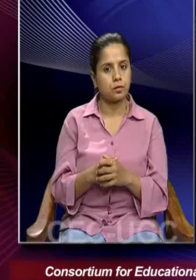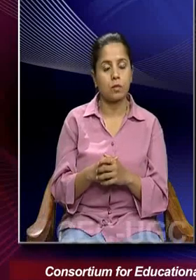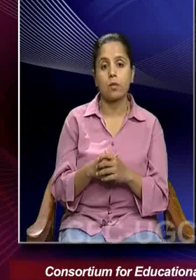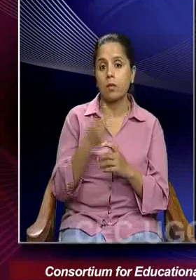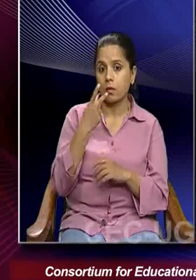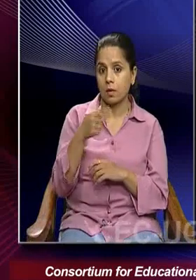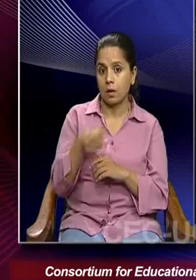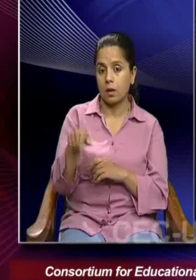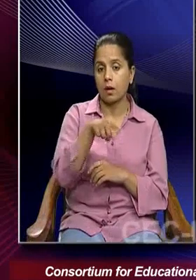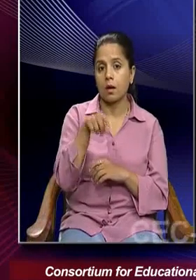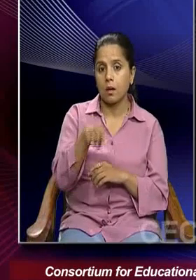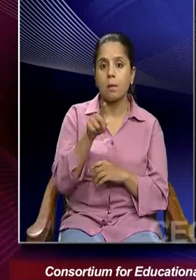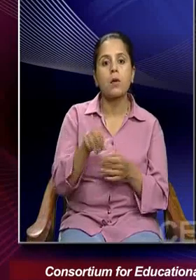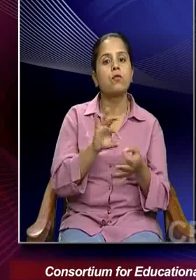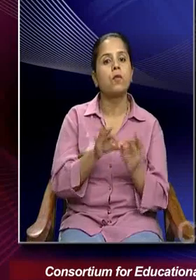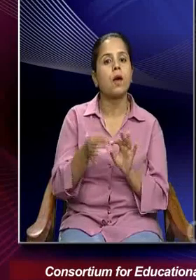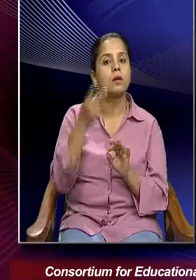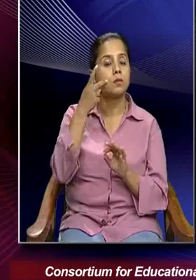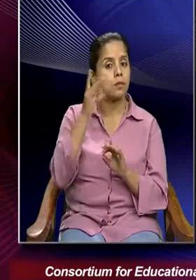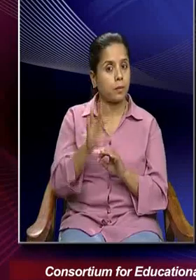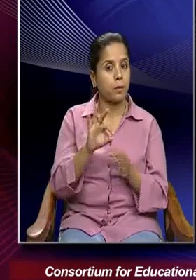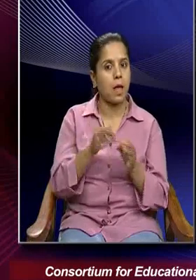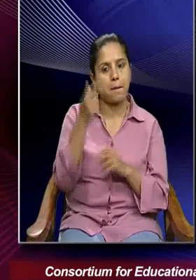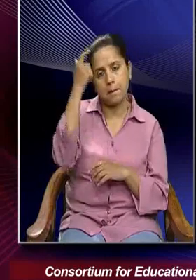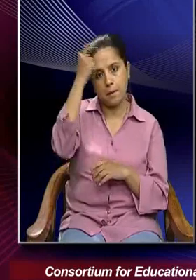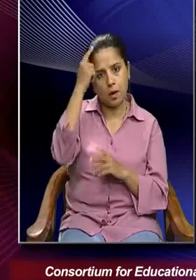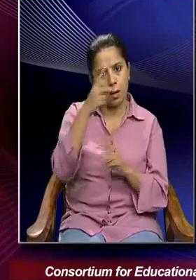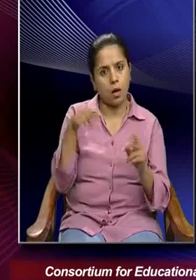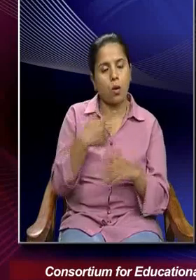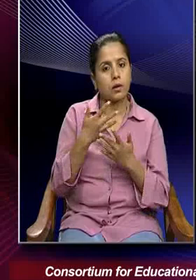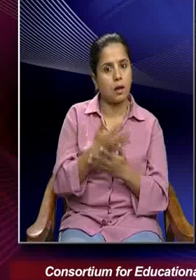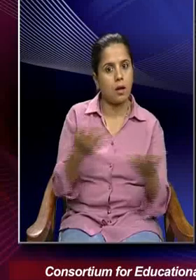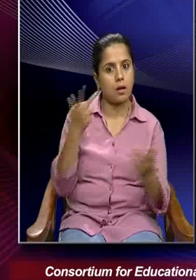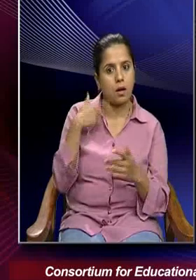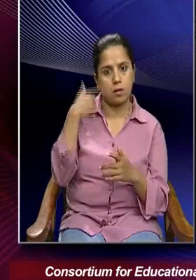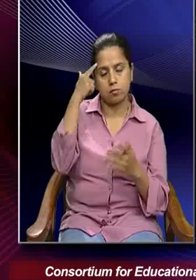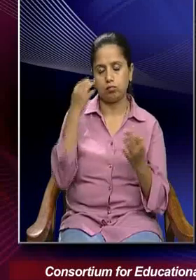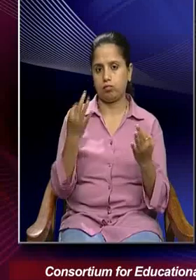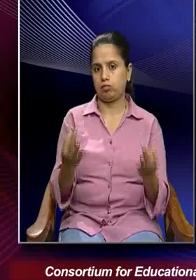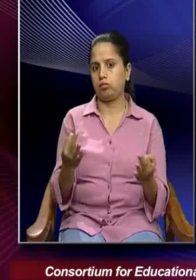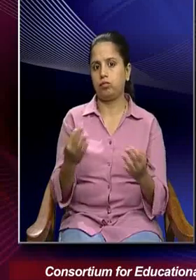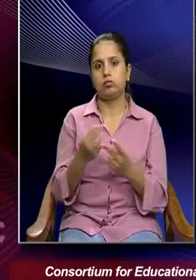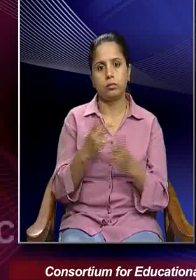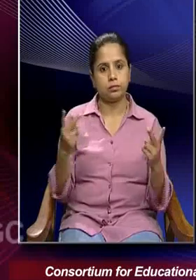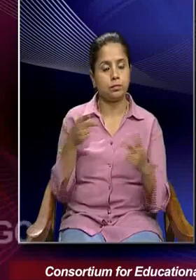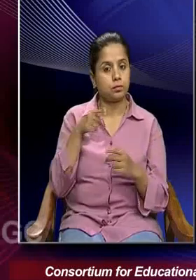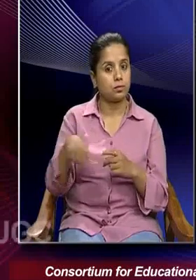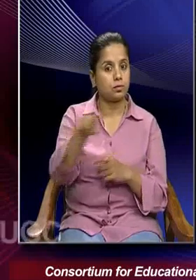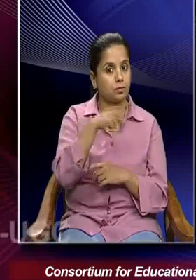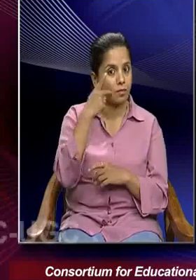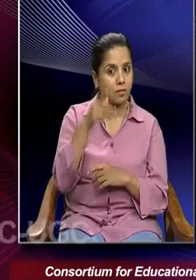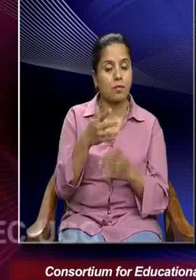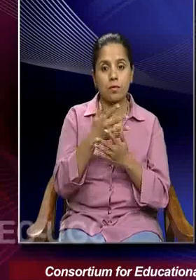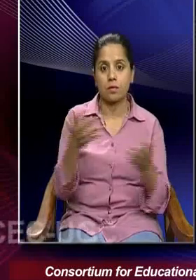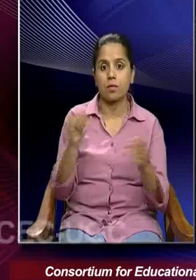So it is the fixing the mind on the object of meditation. And these object